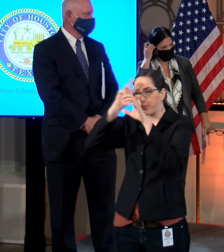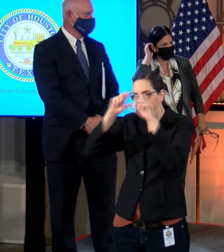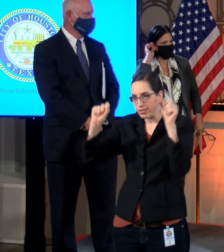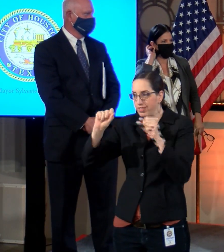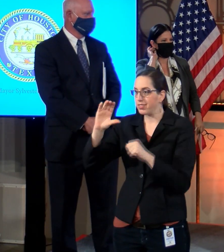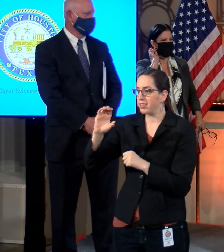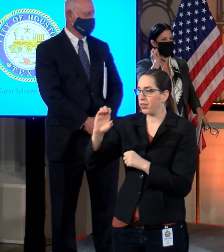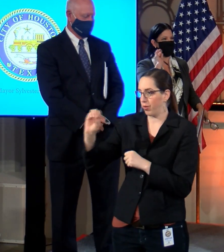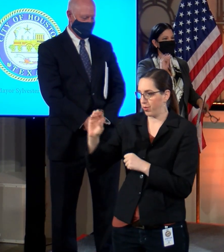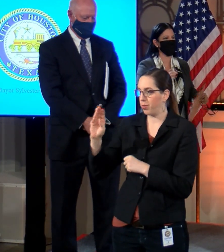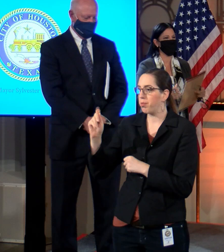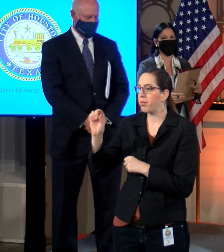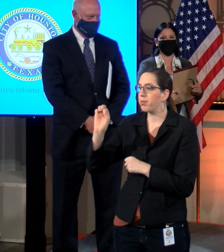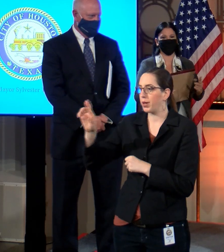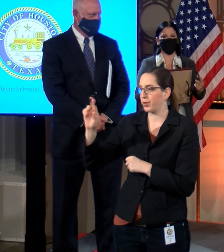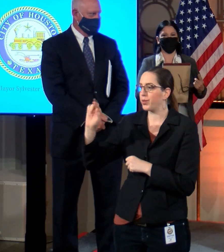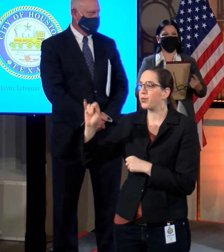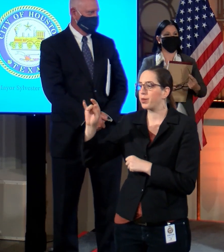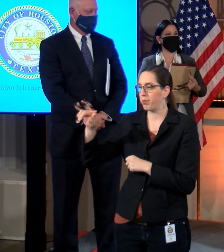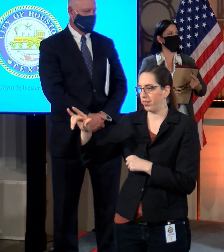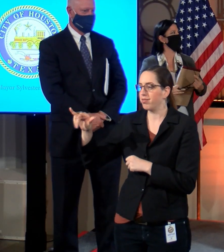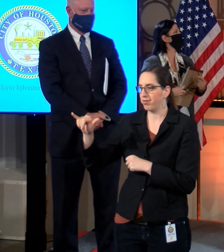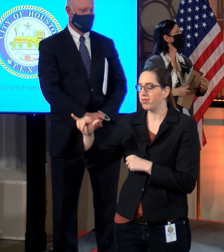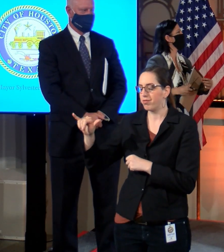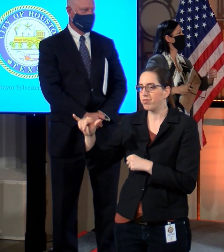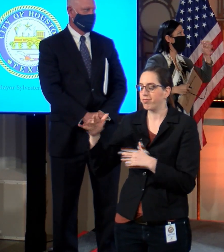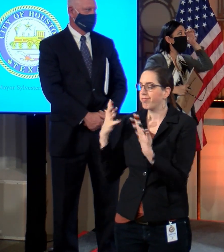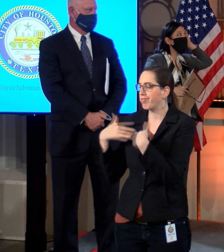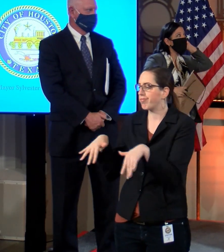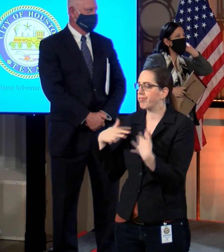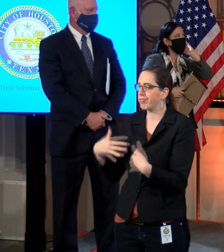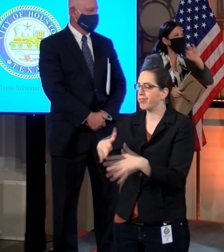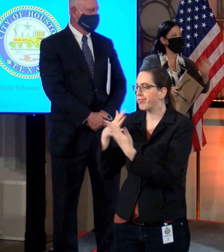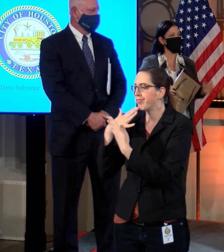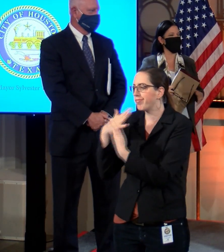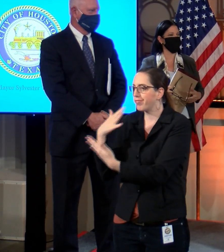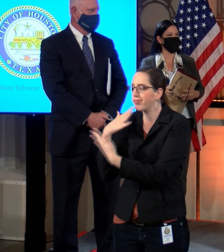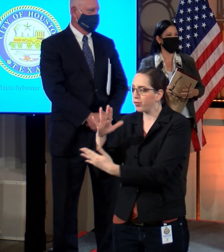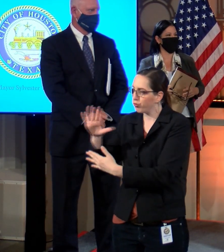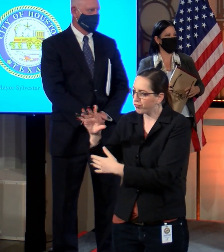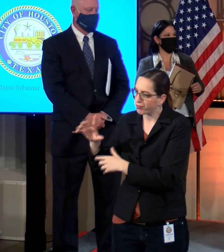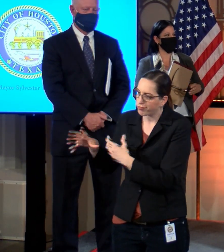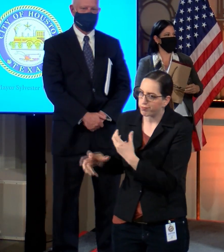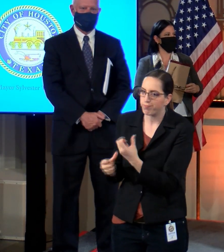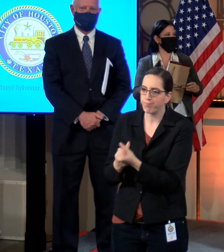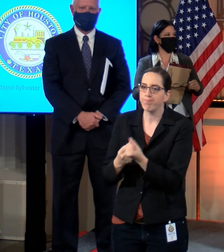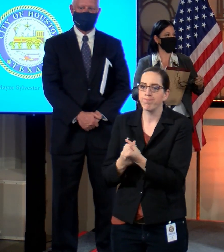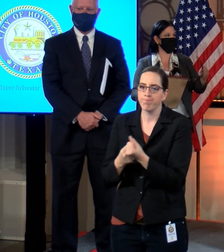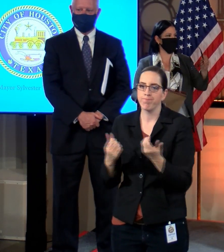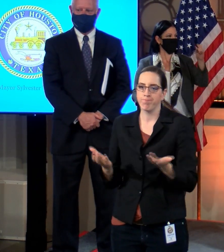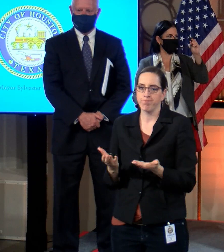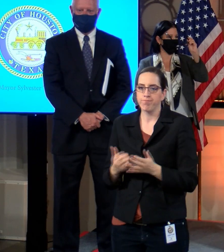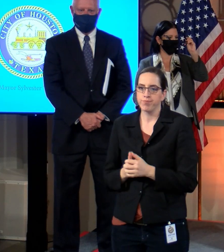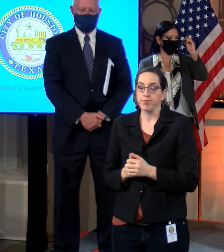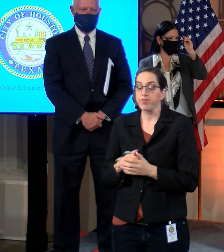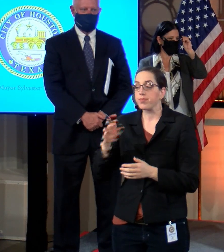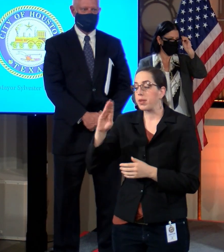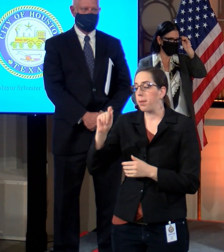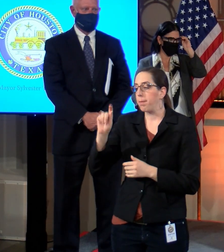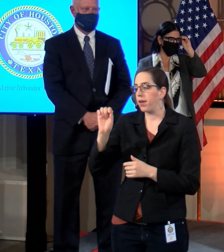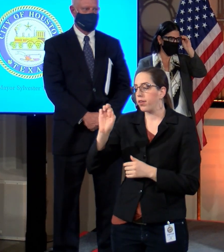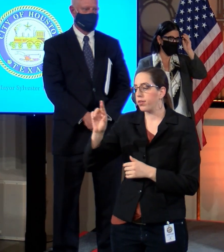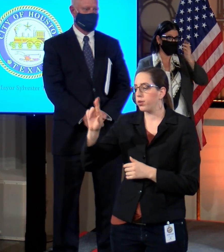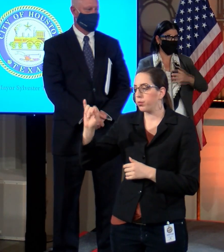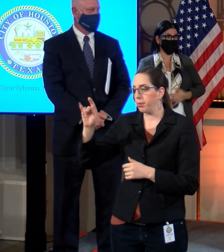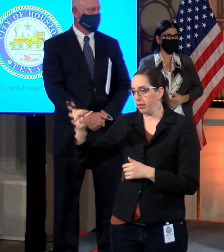CEO of Baker Ripley, and so I want to thank her for her support. And Baker Ripley and the